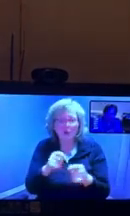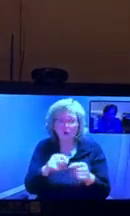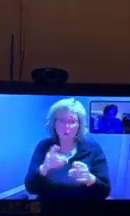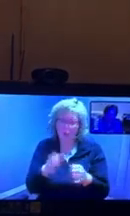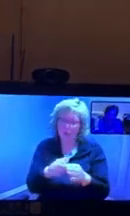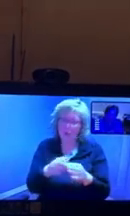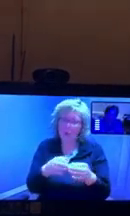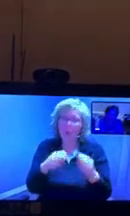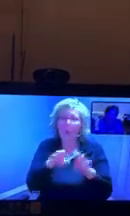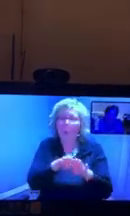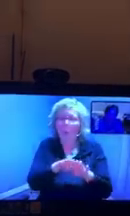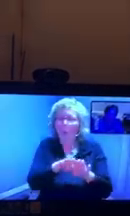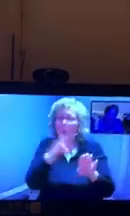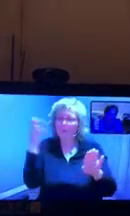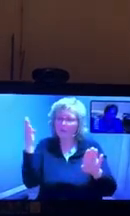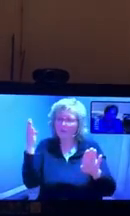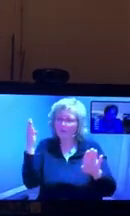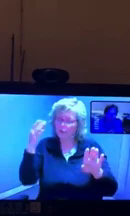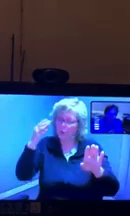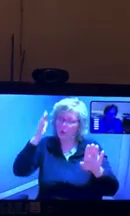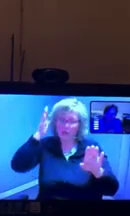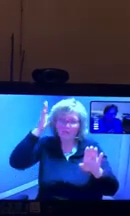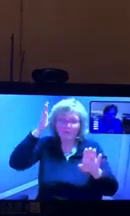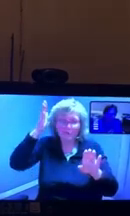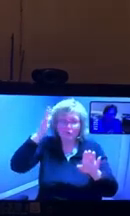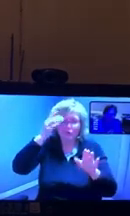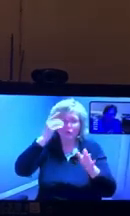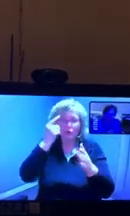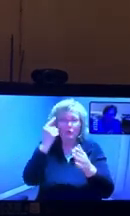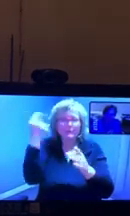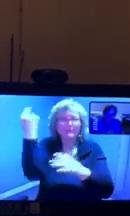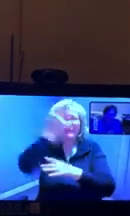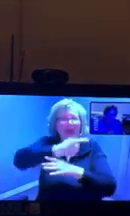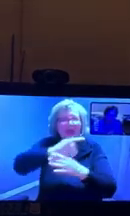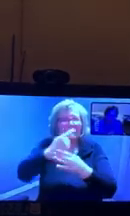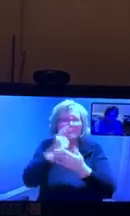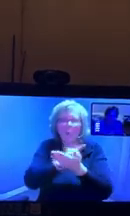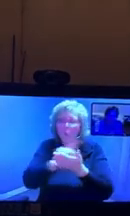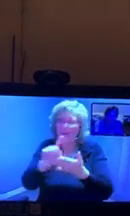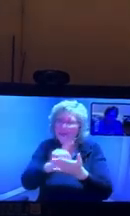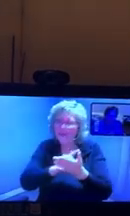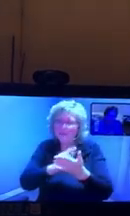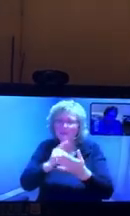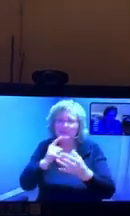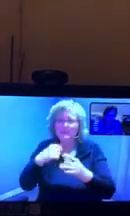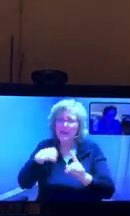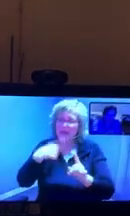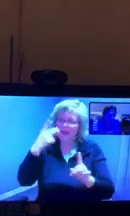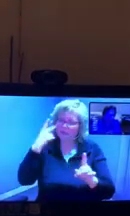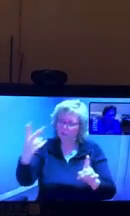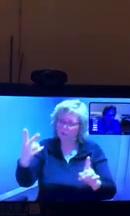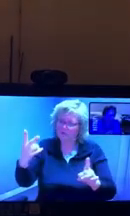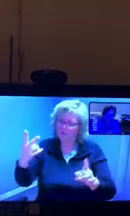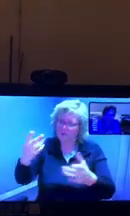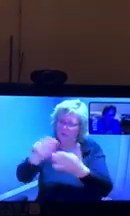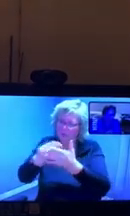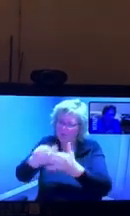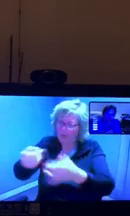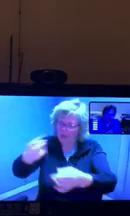in the days and weeks ahead, and the donations start flowing out to you and your family, and to your project, to your ministry, they